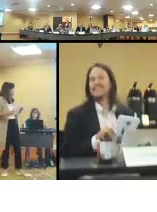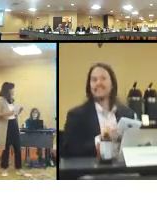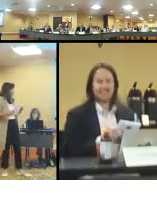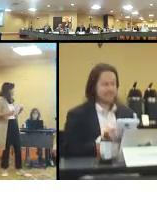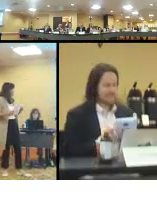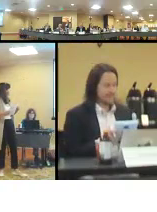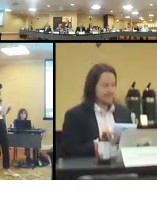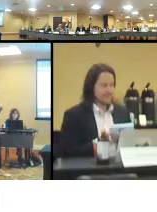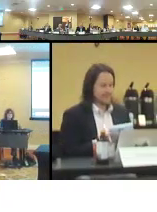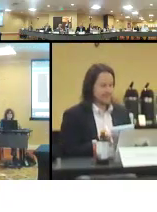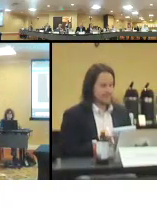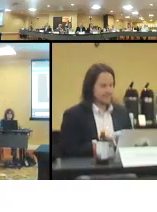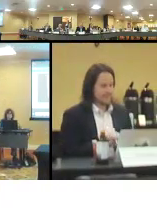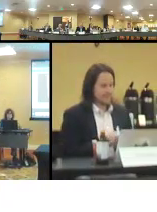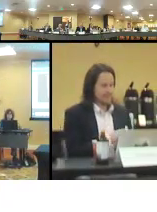the slide.